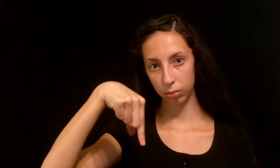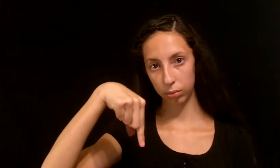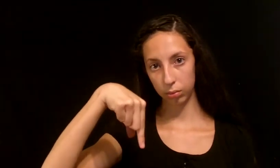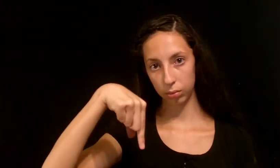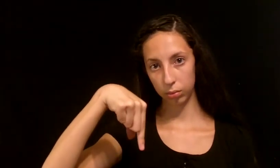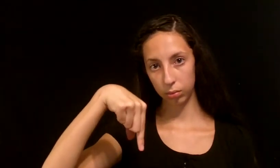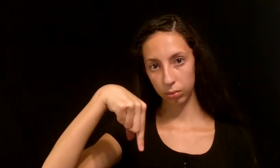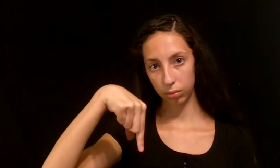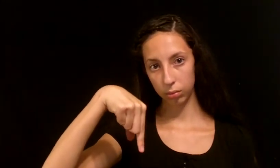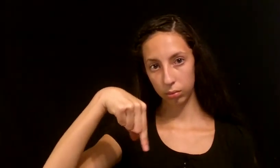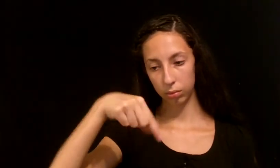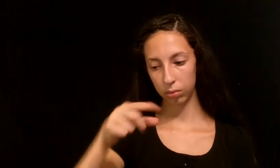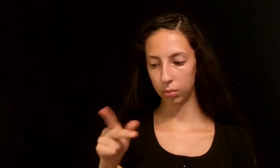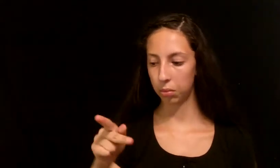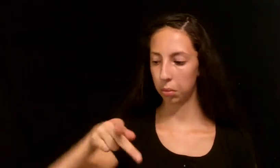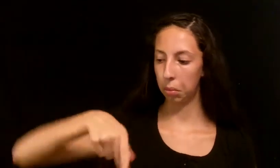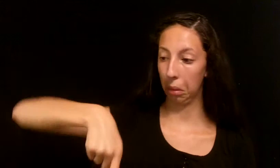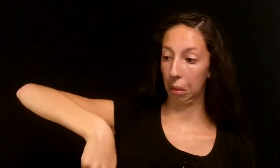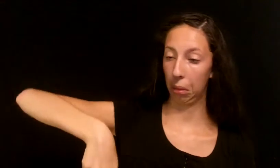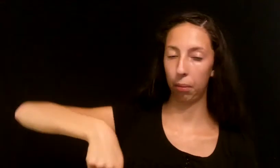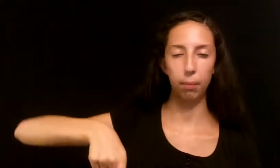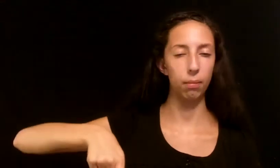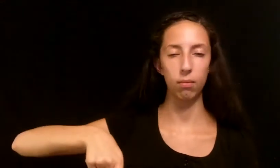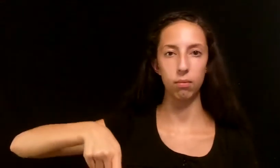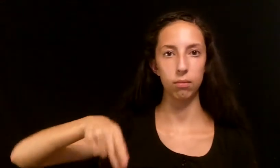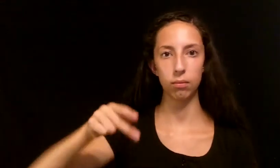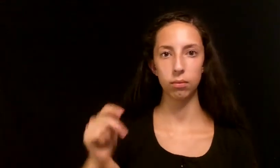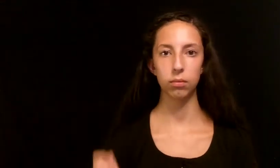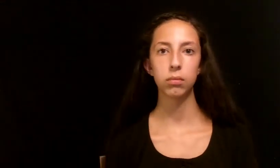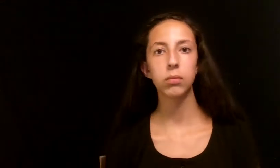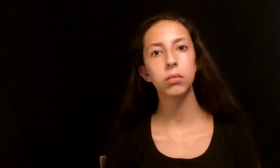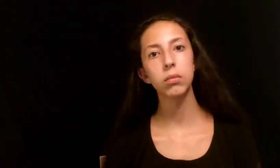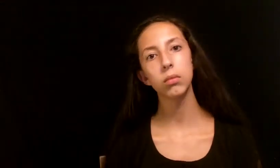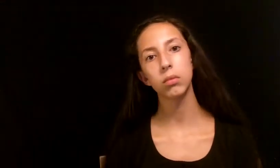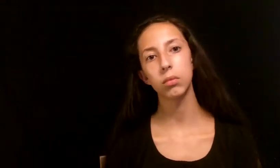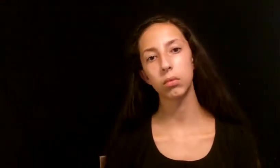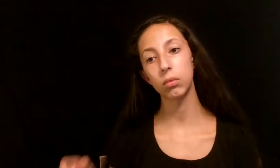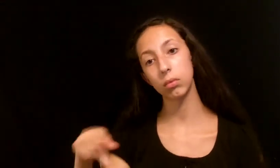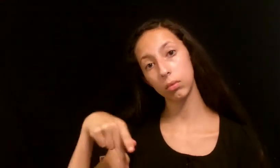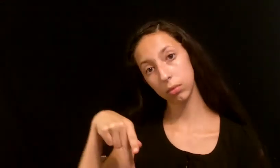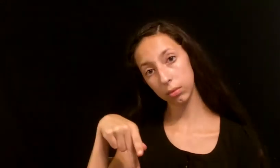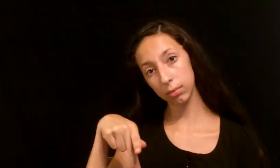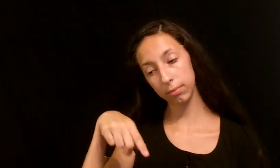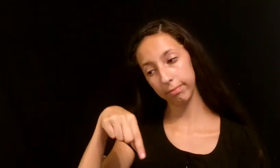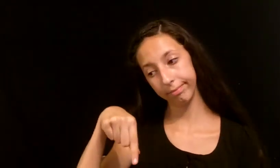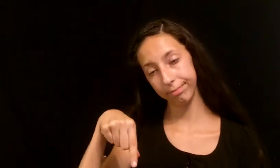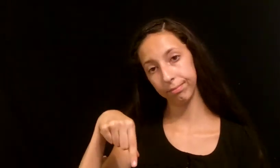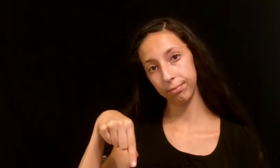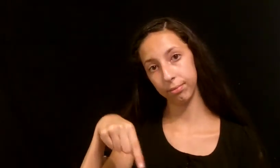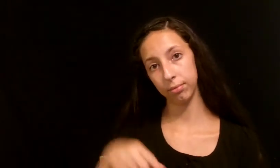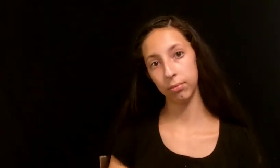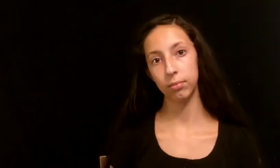people cocking their arms up. You don't need to do that. It's just P and Q.